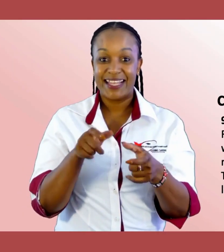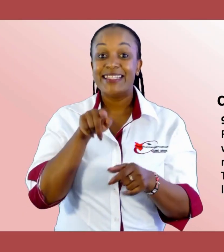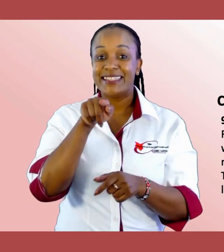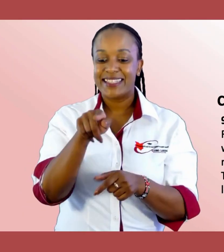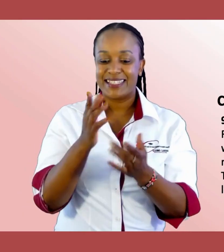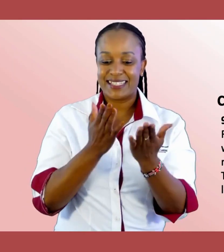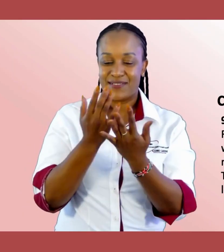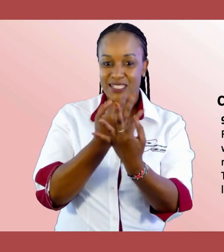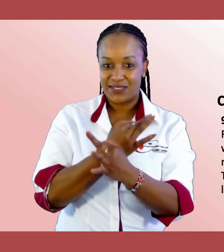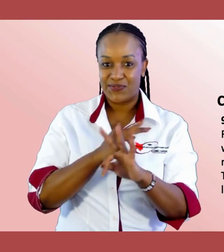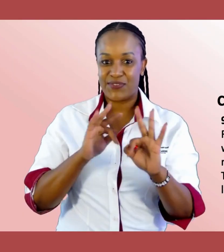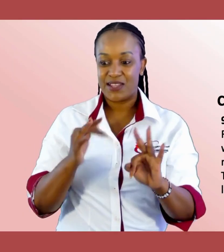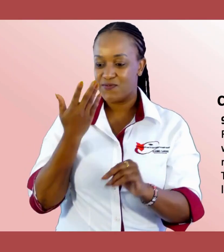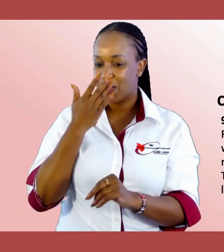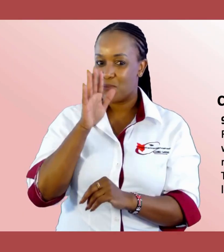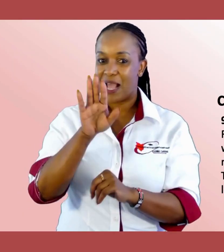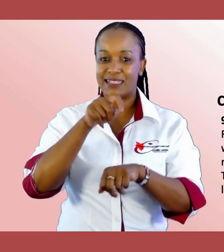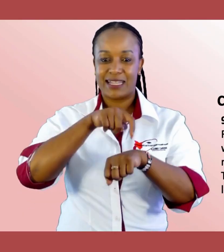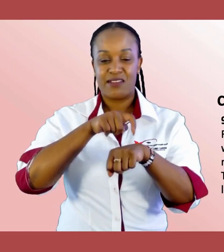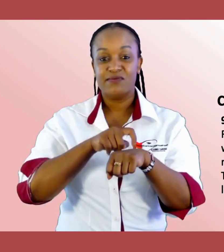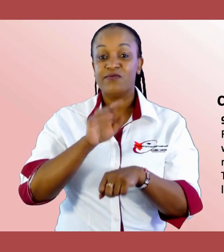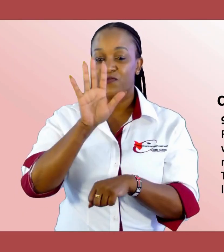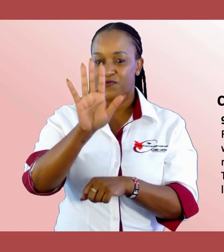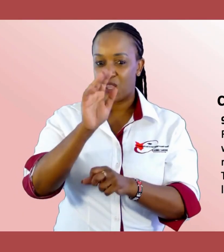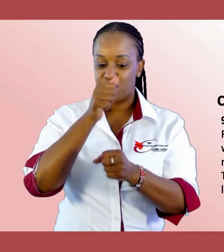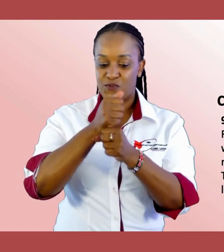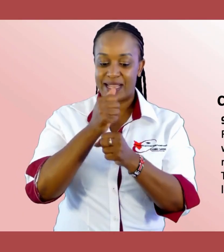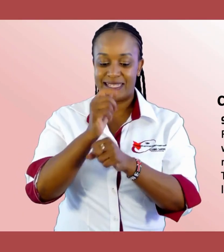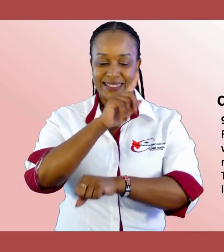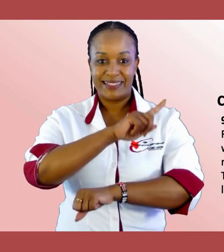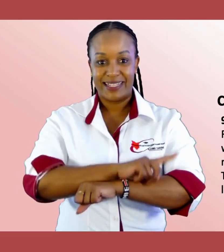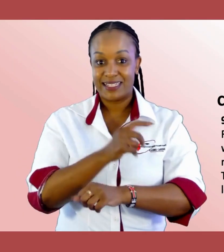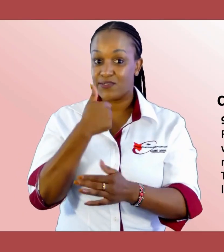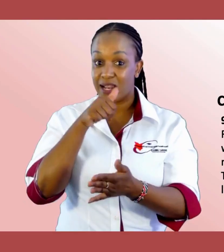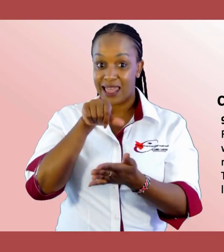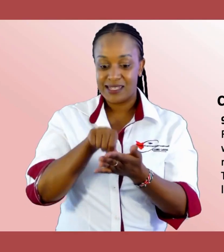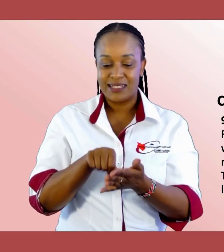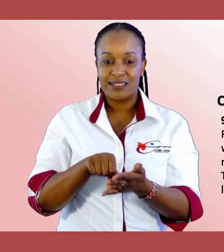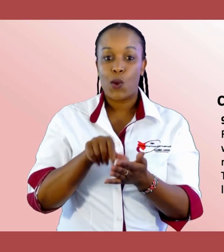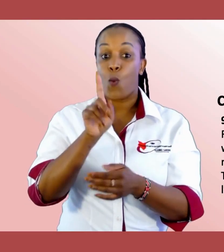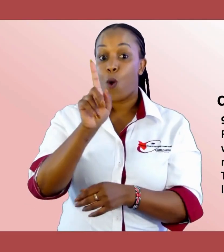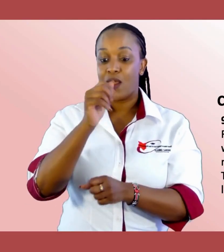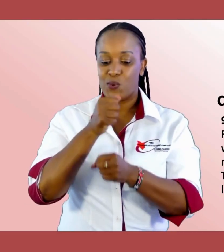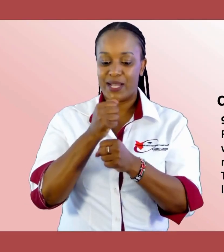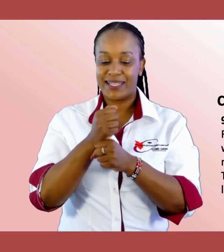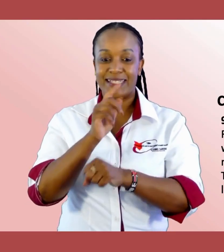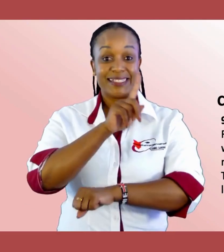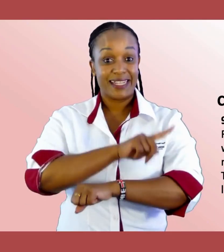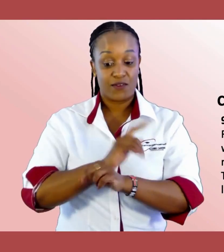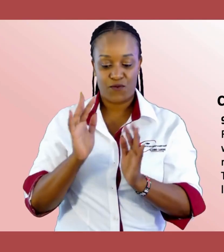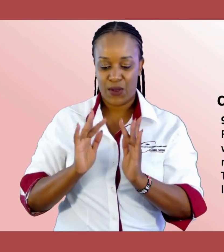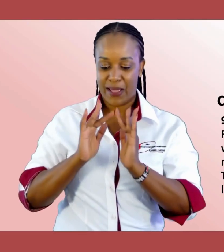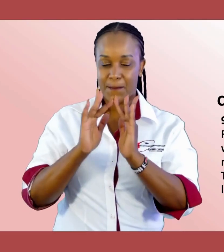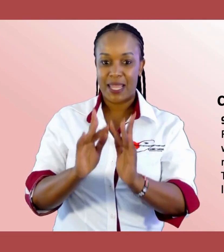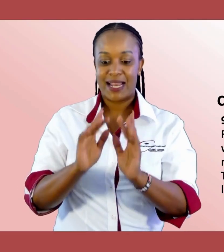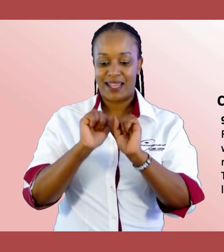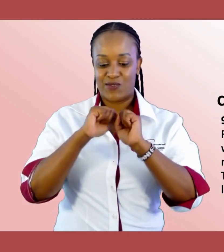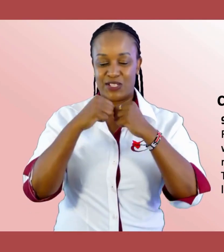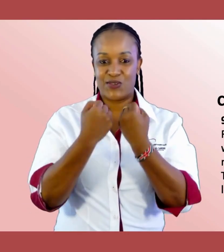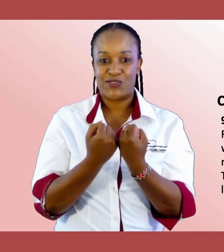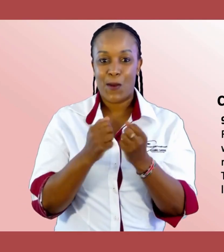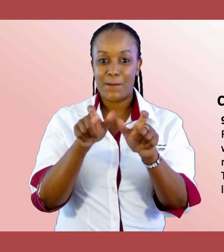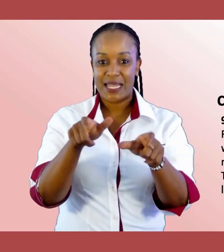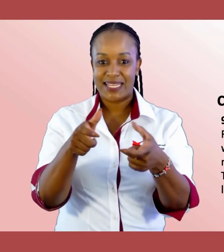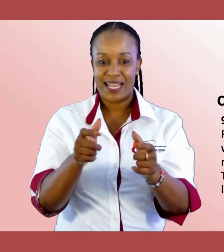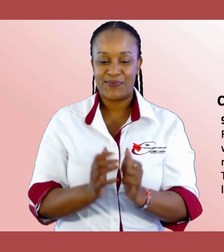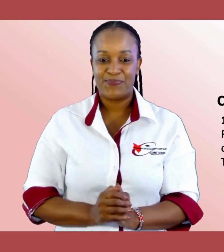The service is free and response time is 5 working days for letters and 1 working day for emails and social